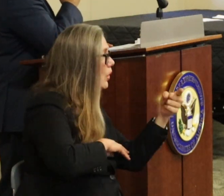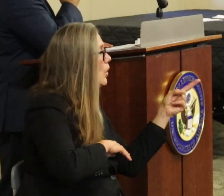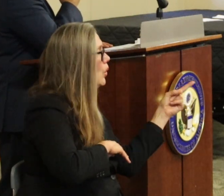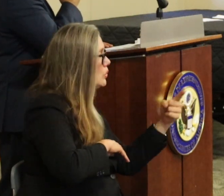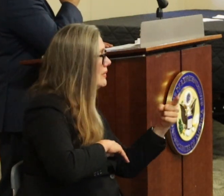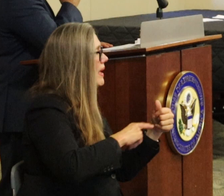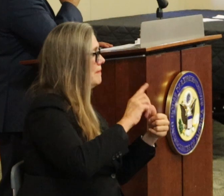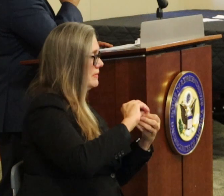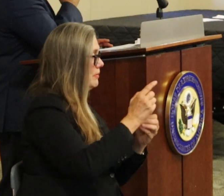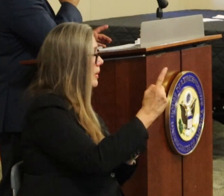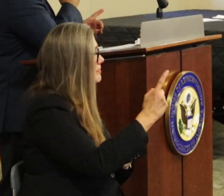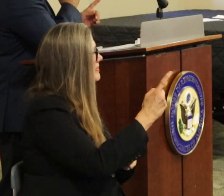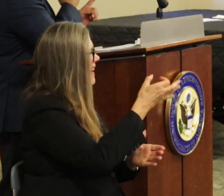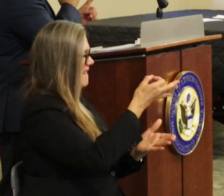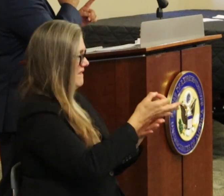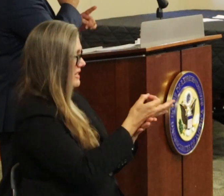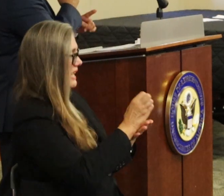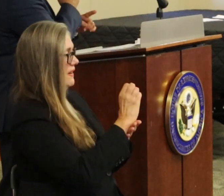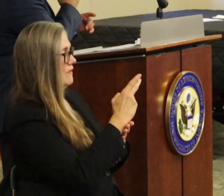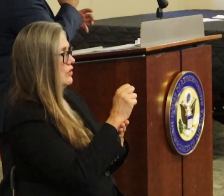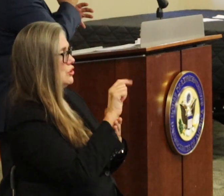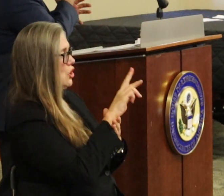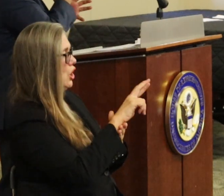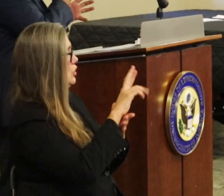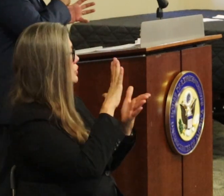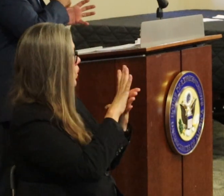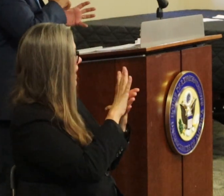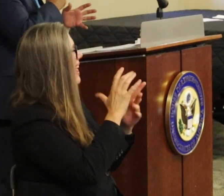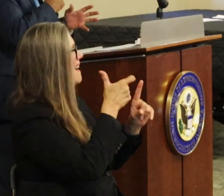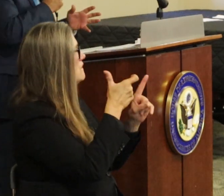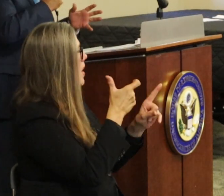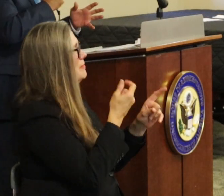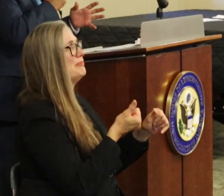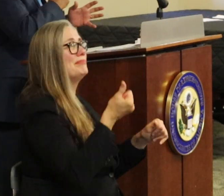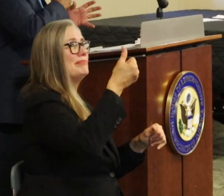for charter schools, that would have to come from the state. They have a charter school